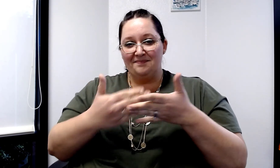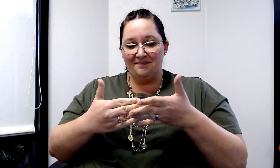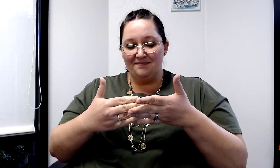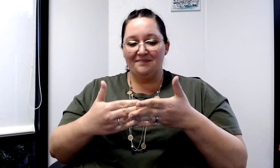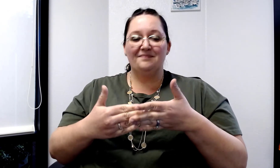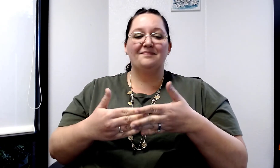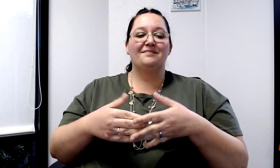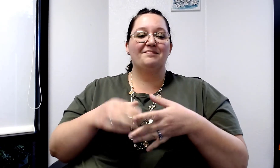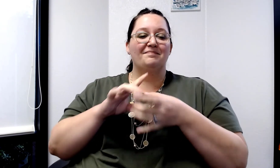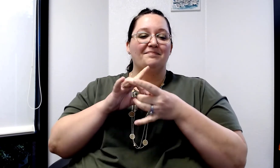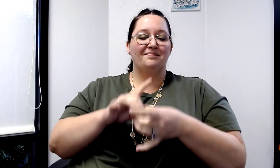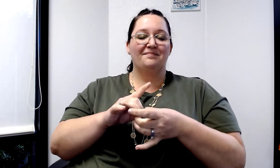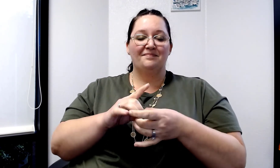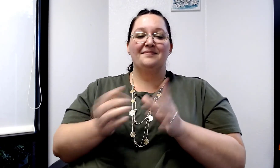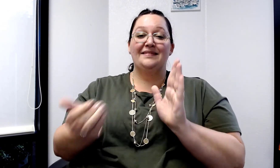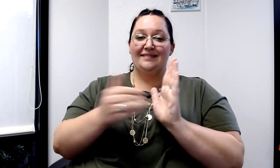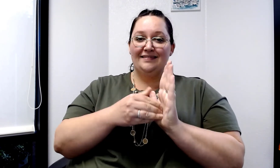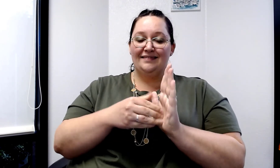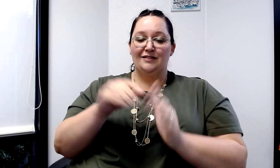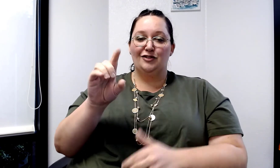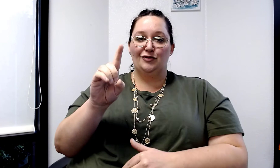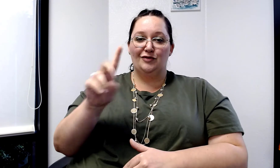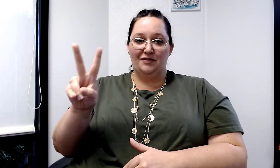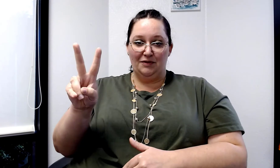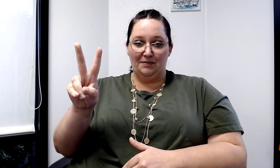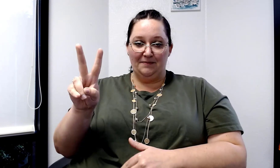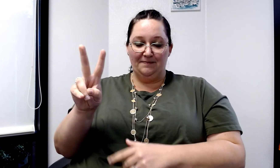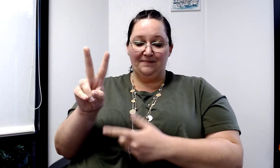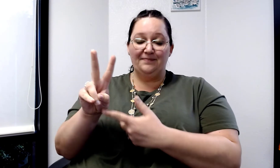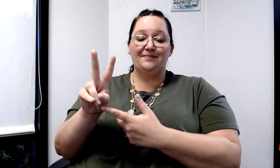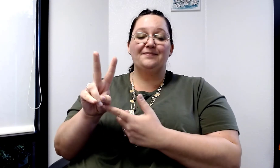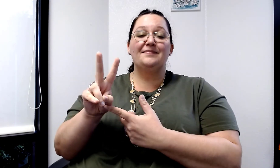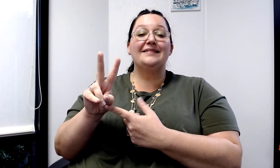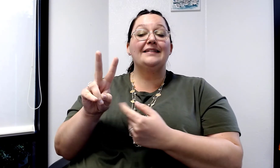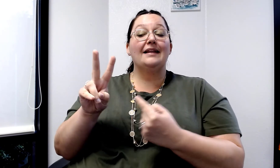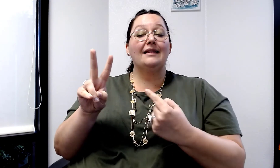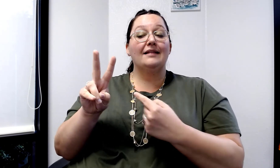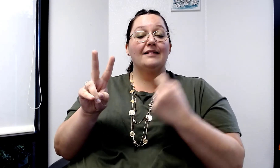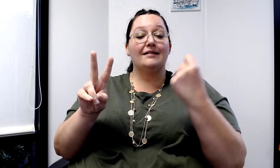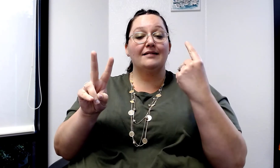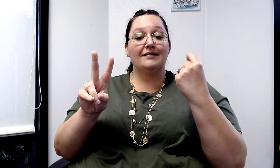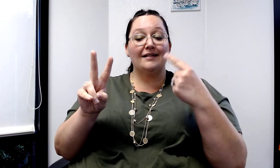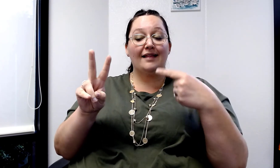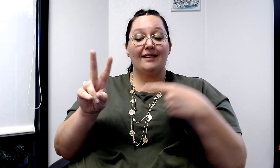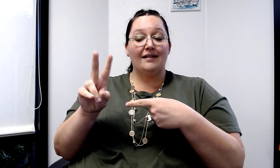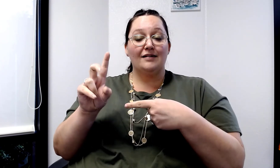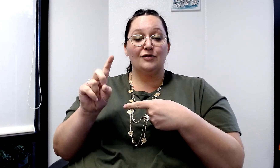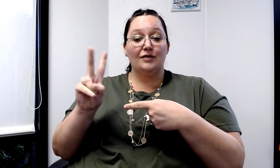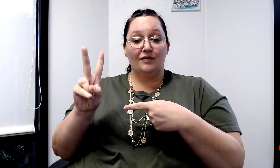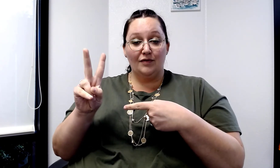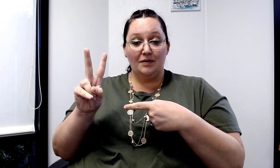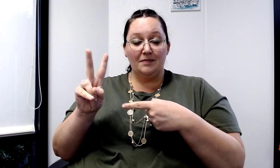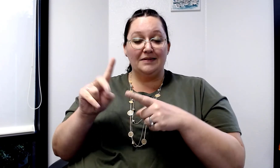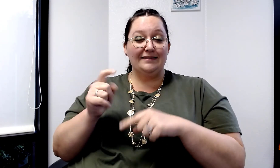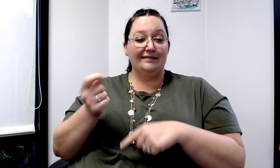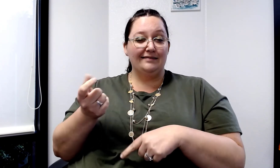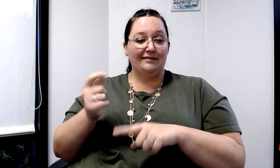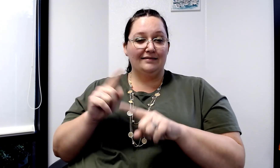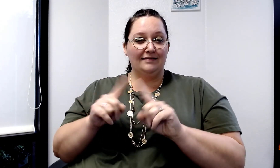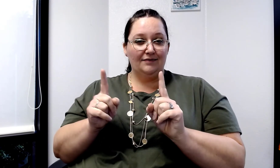For our last section, we are going to be talking again about directional verbs. However, these directional verbs are a